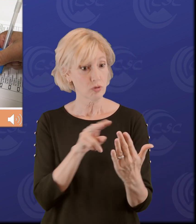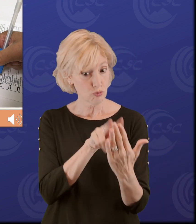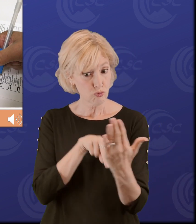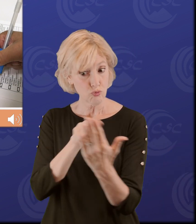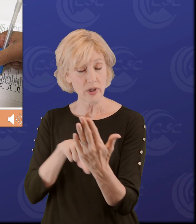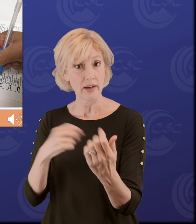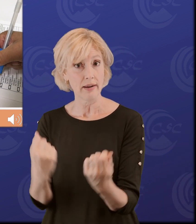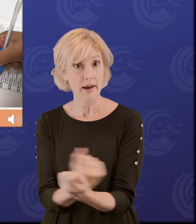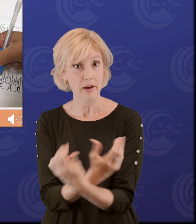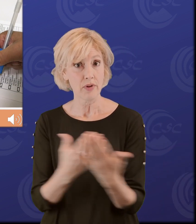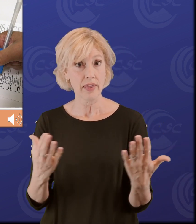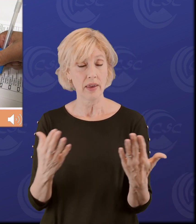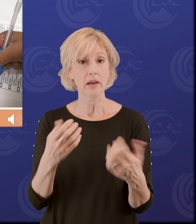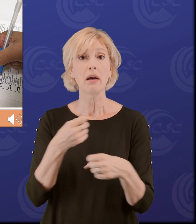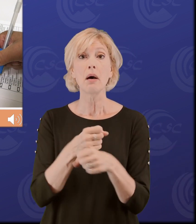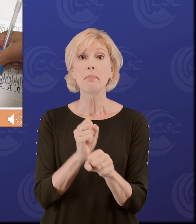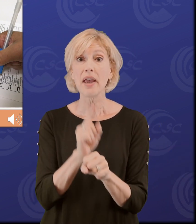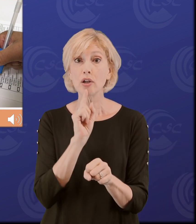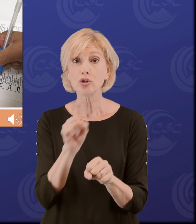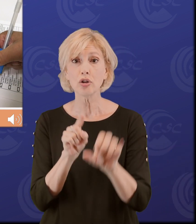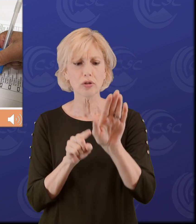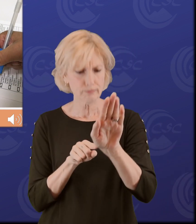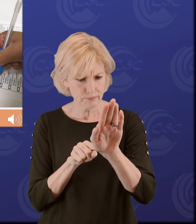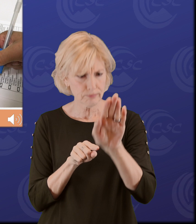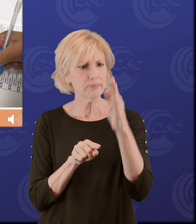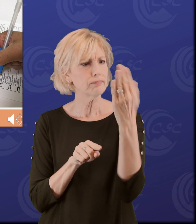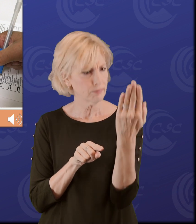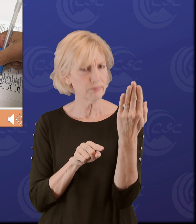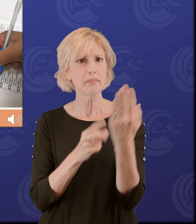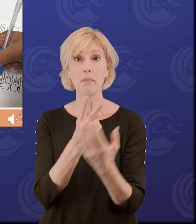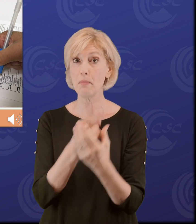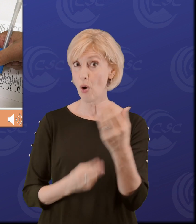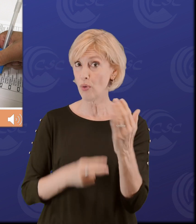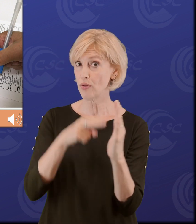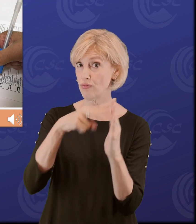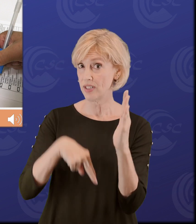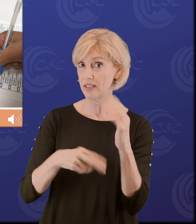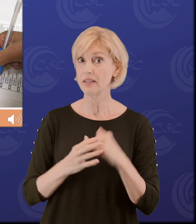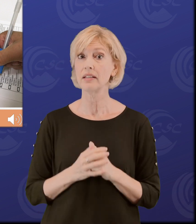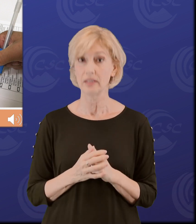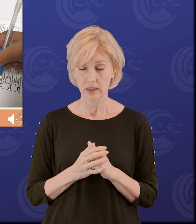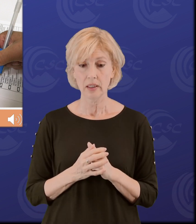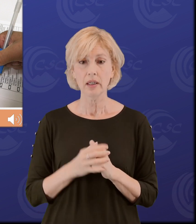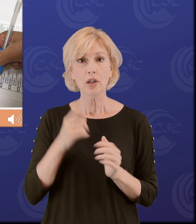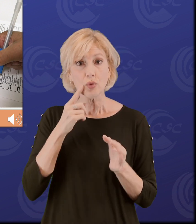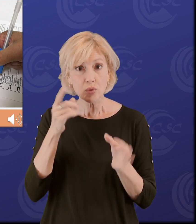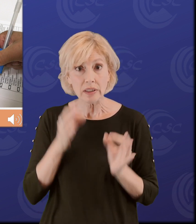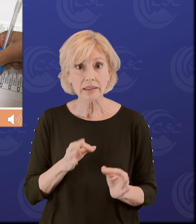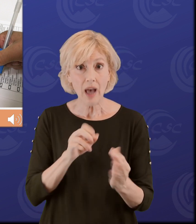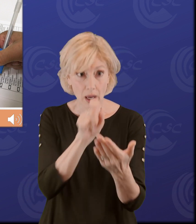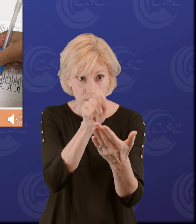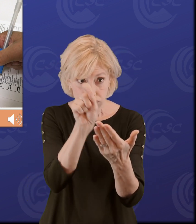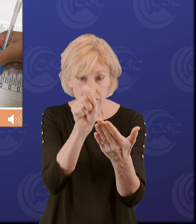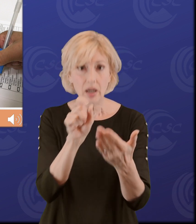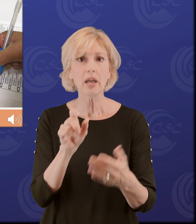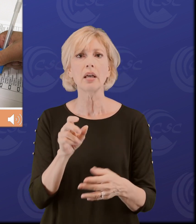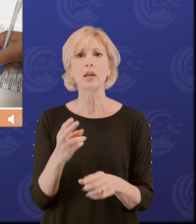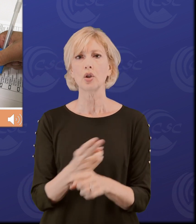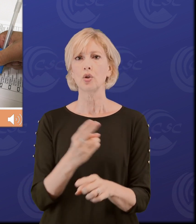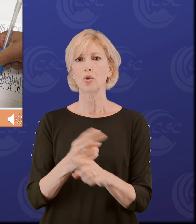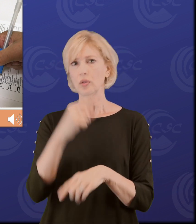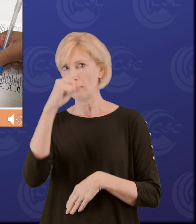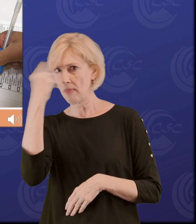both sides. To mark your choice, use a black or blue pen and fill in the box to the left of your selection.